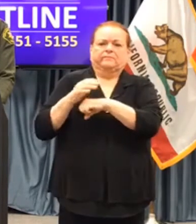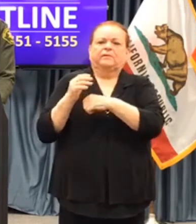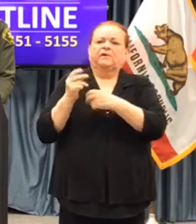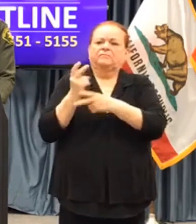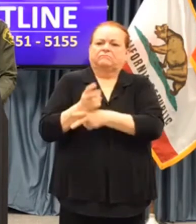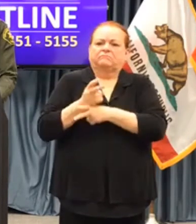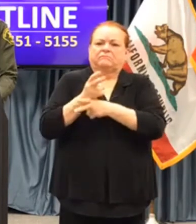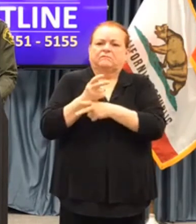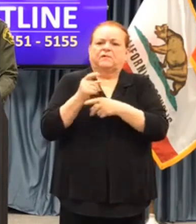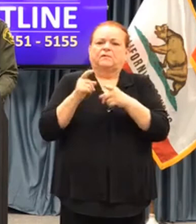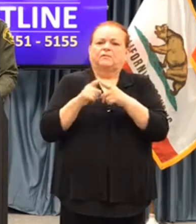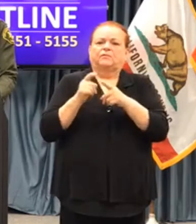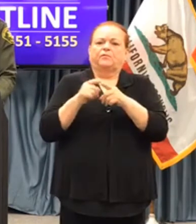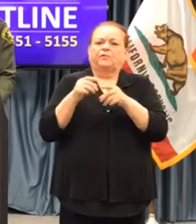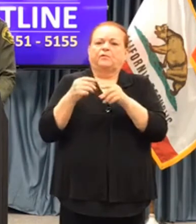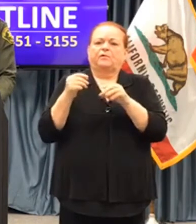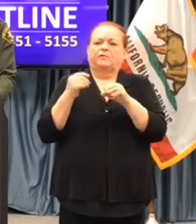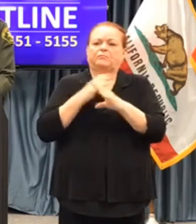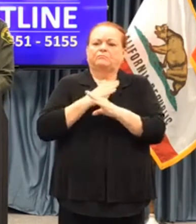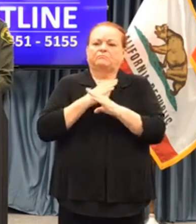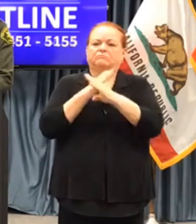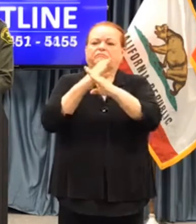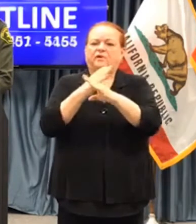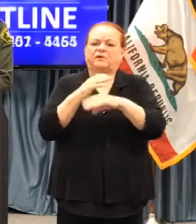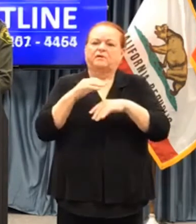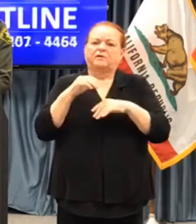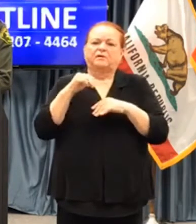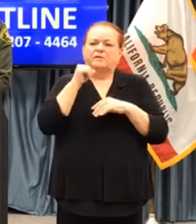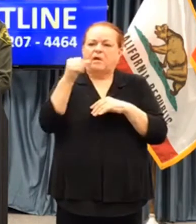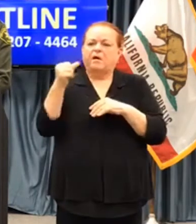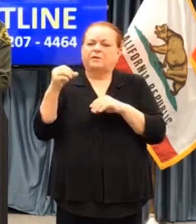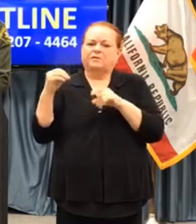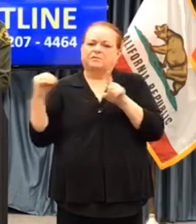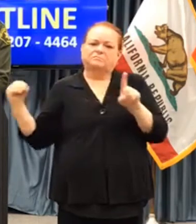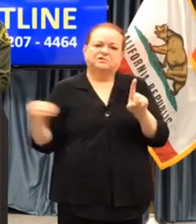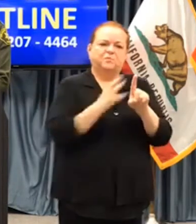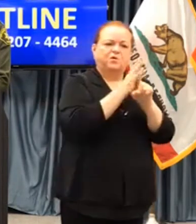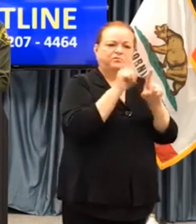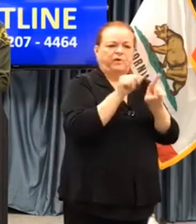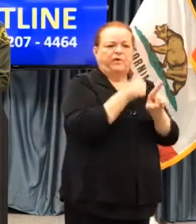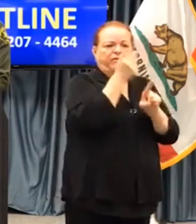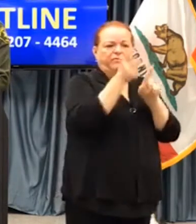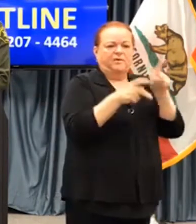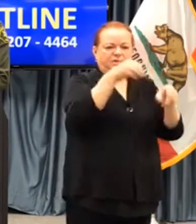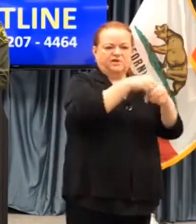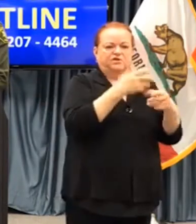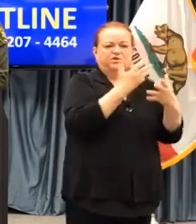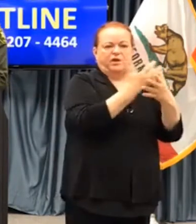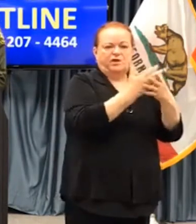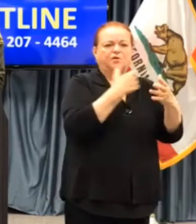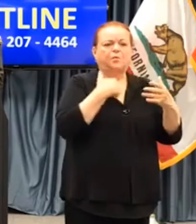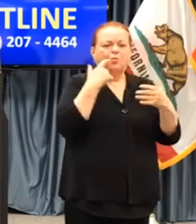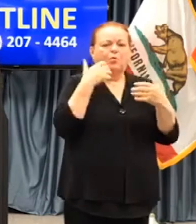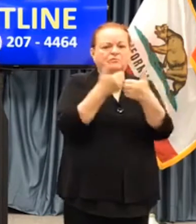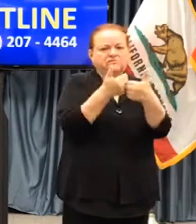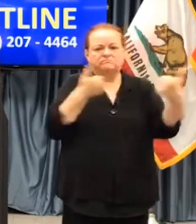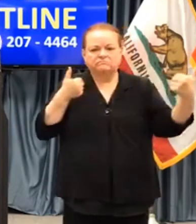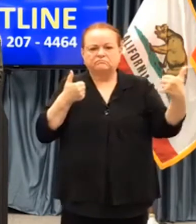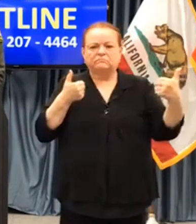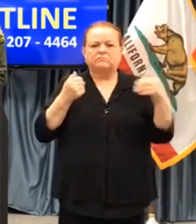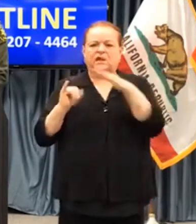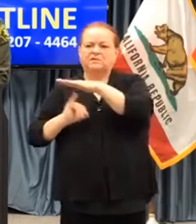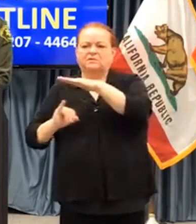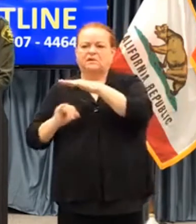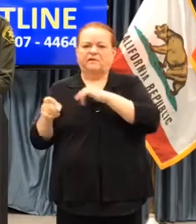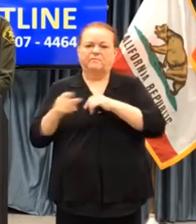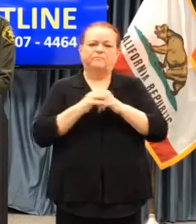from those who might be unknowingly bringing COVID-19 into the jail and isolating them from the rest of the jail population. Those